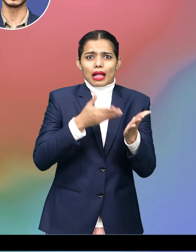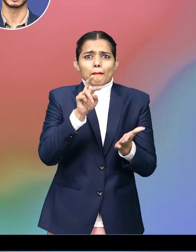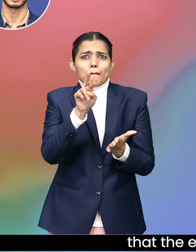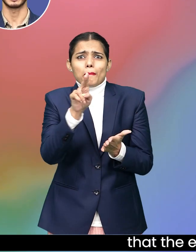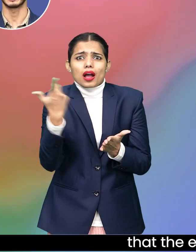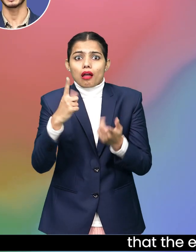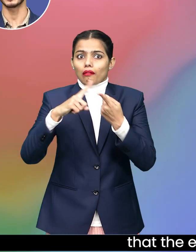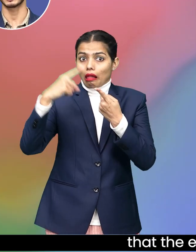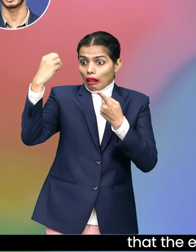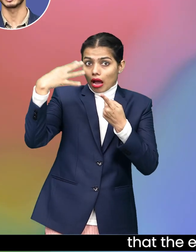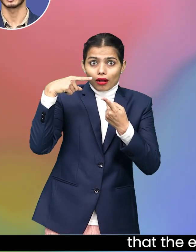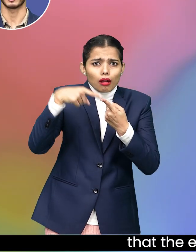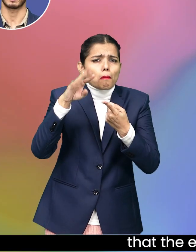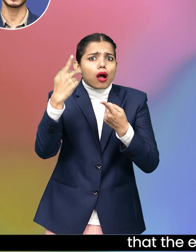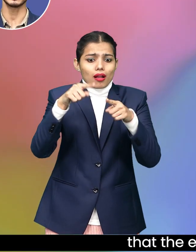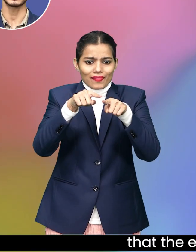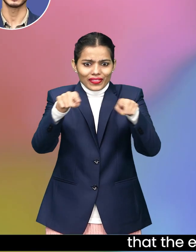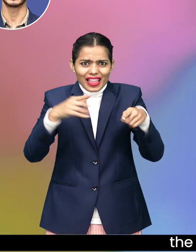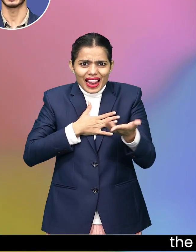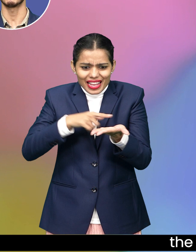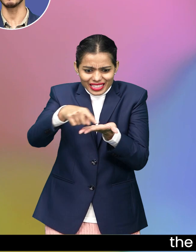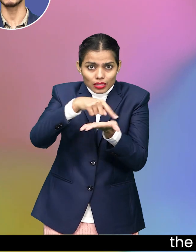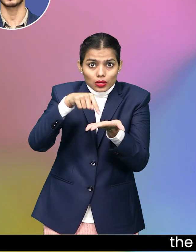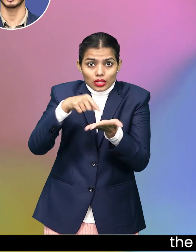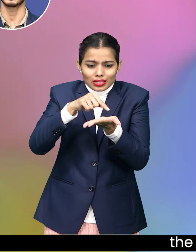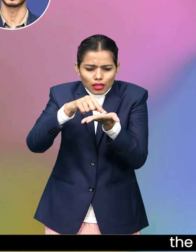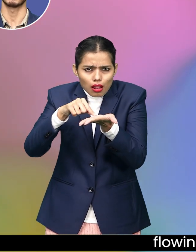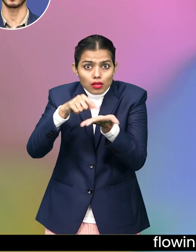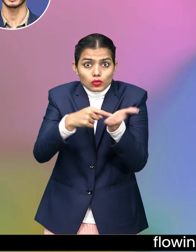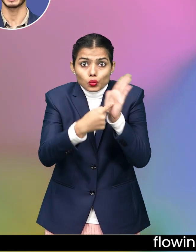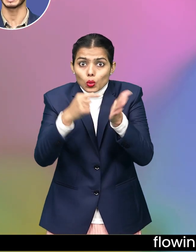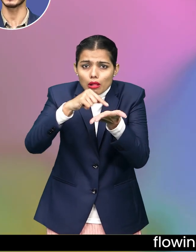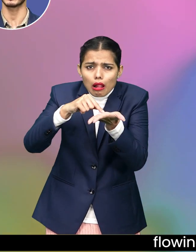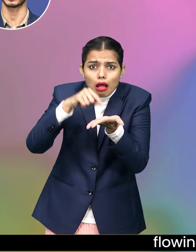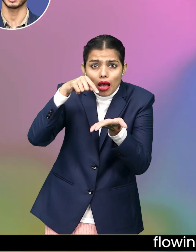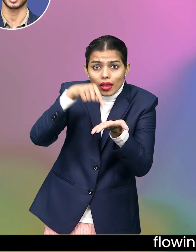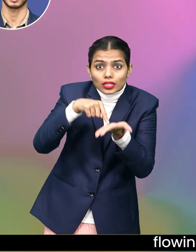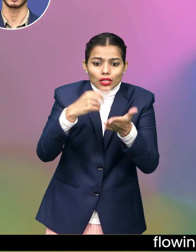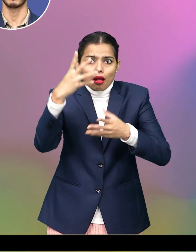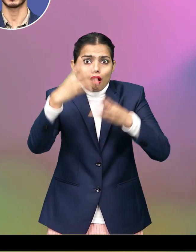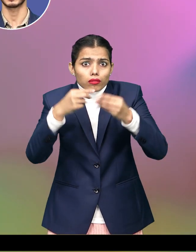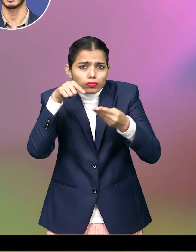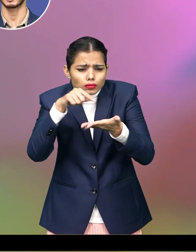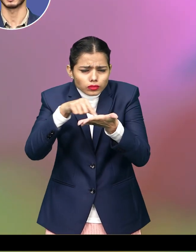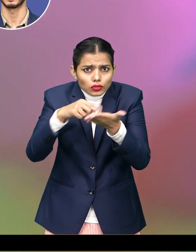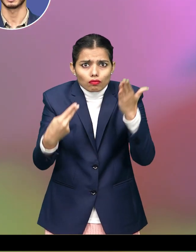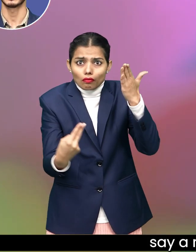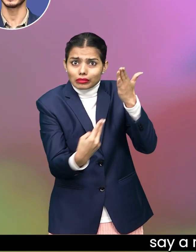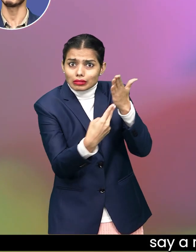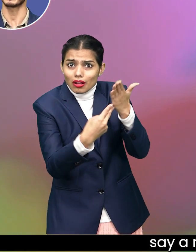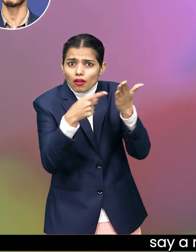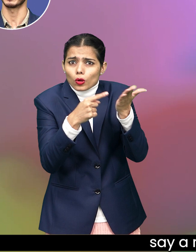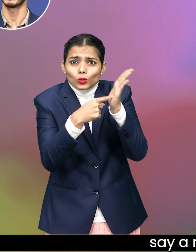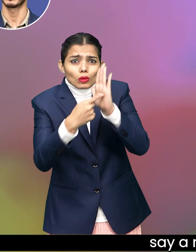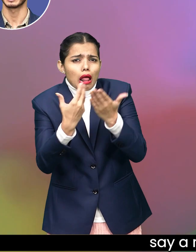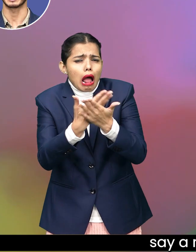This means that electric current represents the amount of charges flowing in any cross-section of a conductor, say